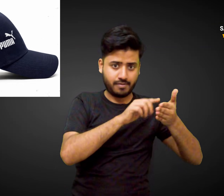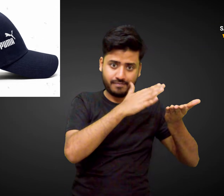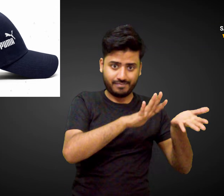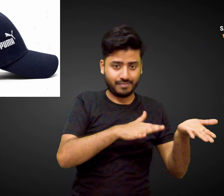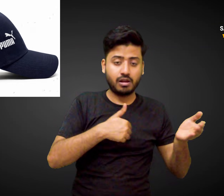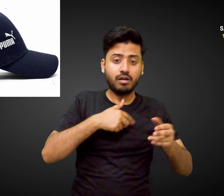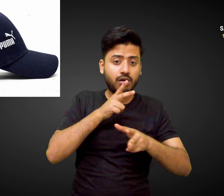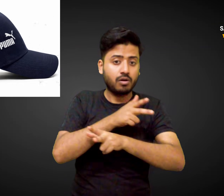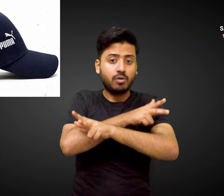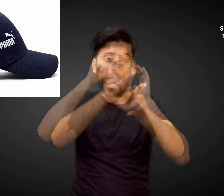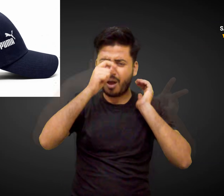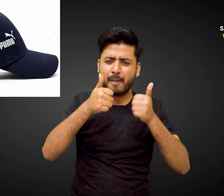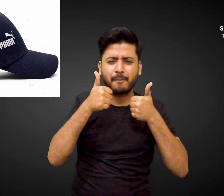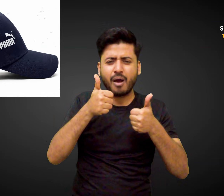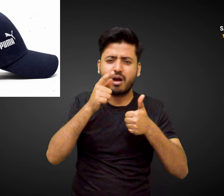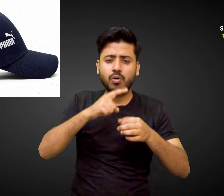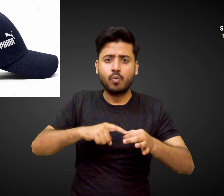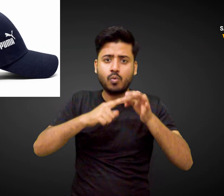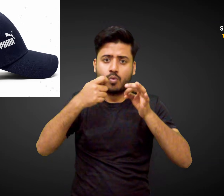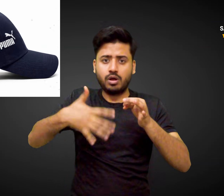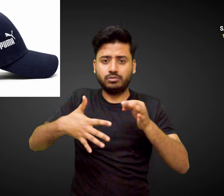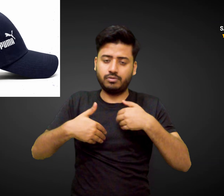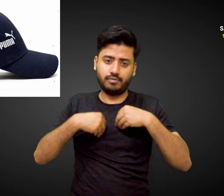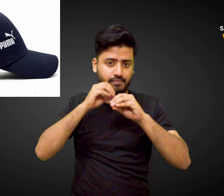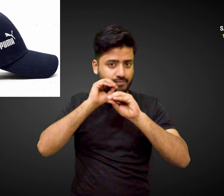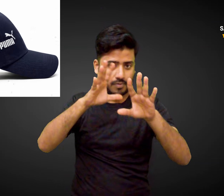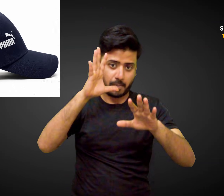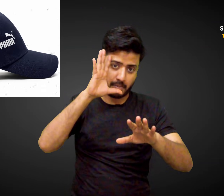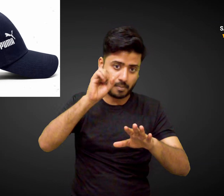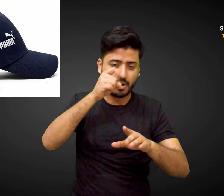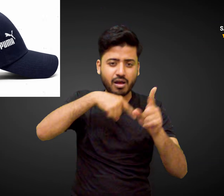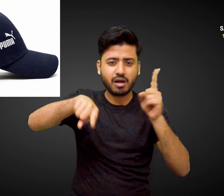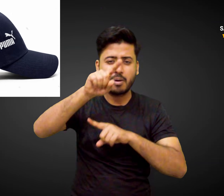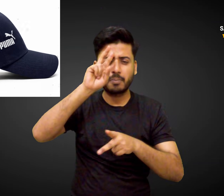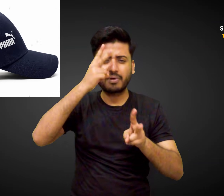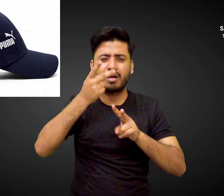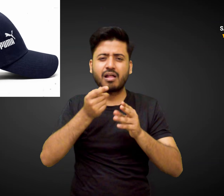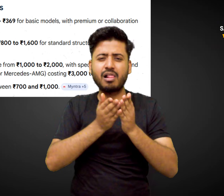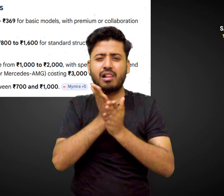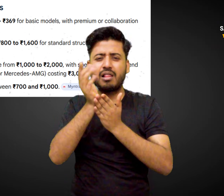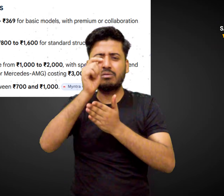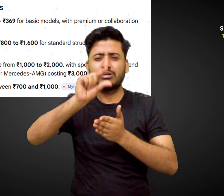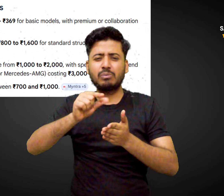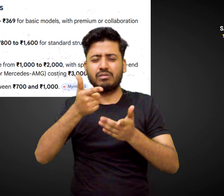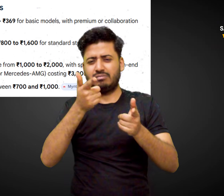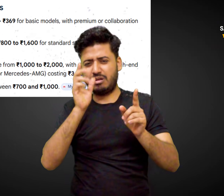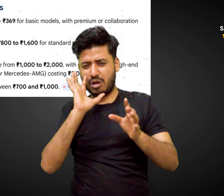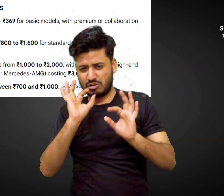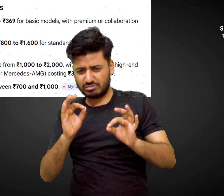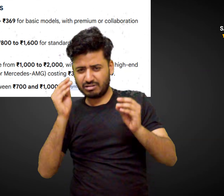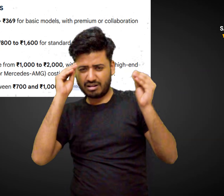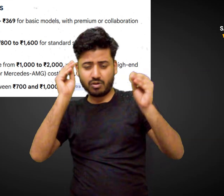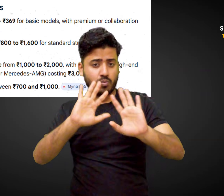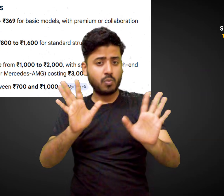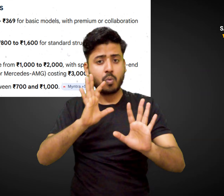breathable fabrics. Opt for materials like cotton, linen, or wool to allow for air circulation and reduce sweat